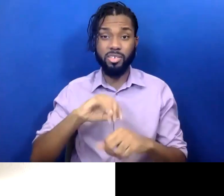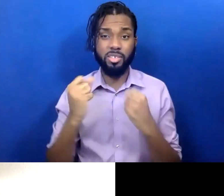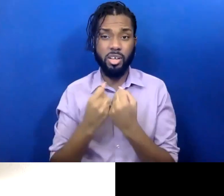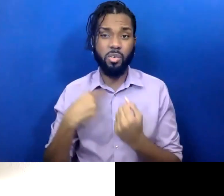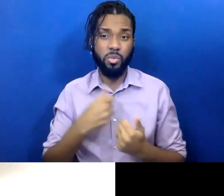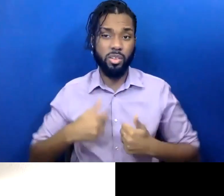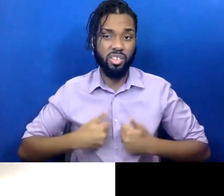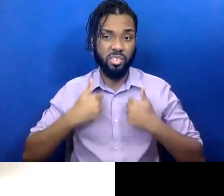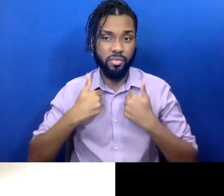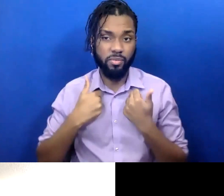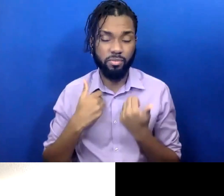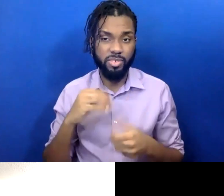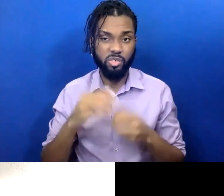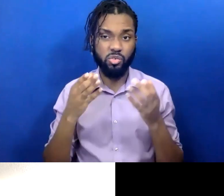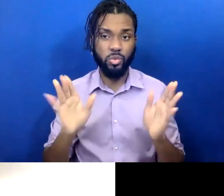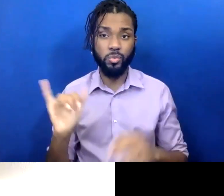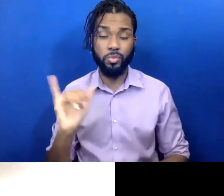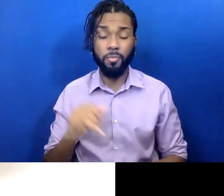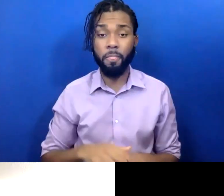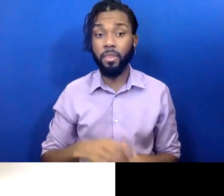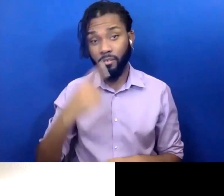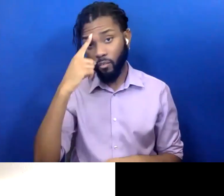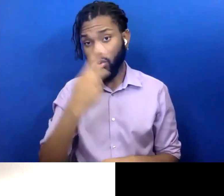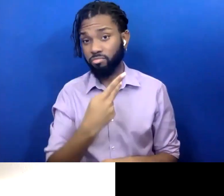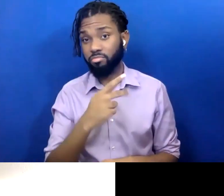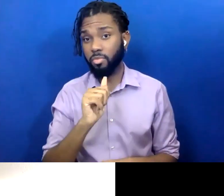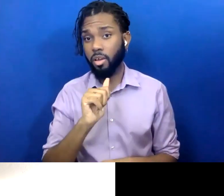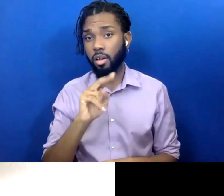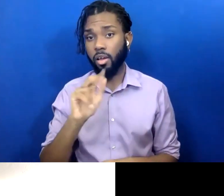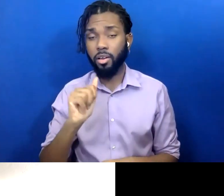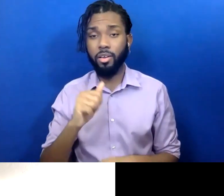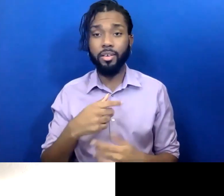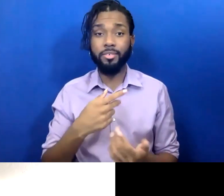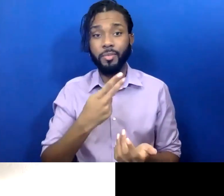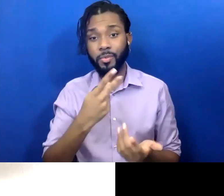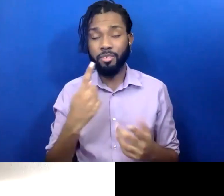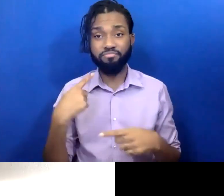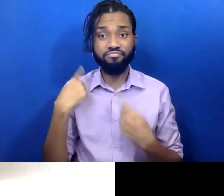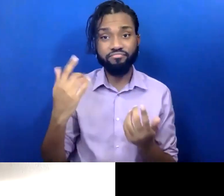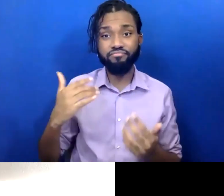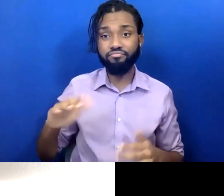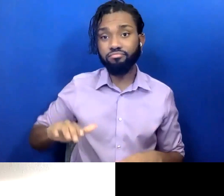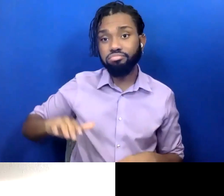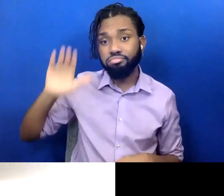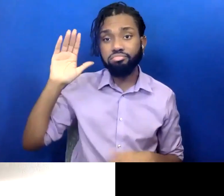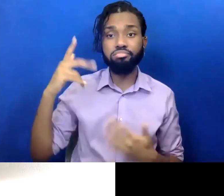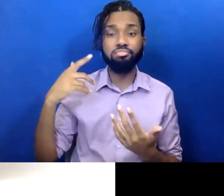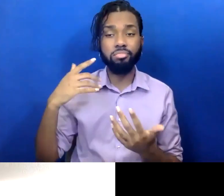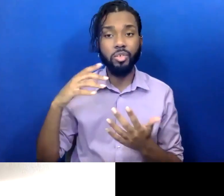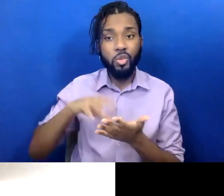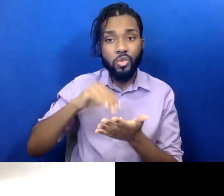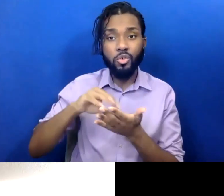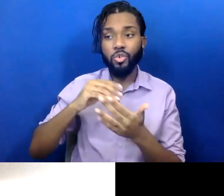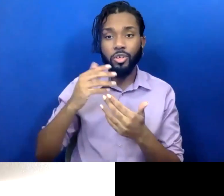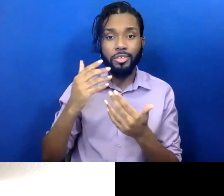So I think for Anna and I, we have just in our youth been kind of steeped in processes of social